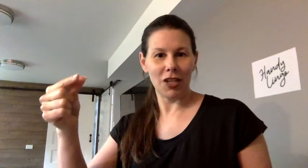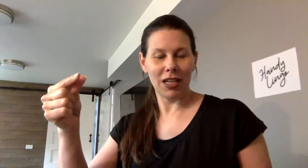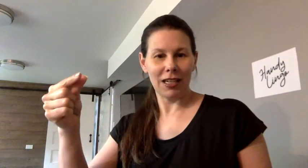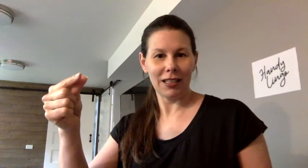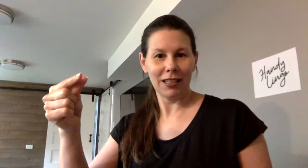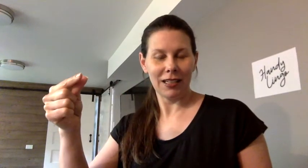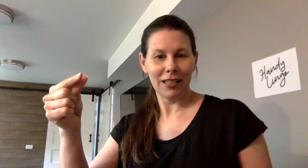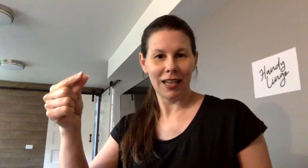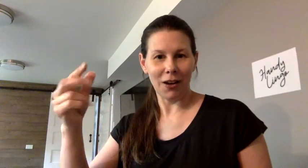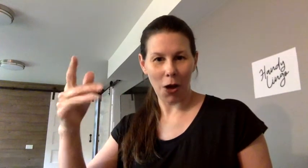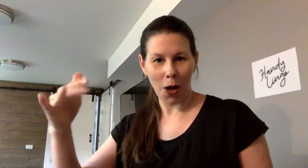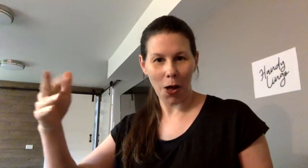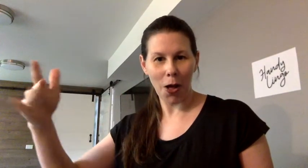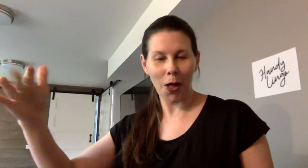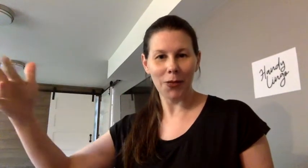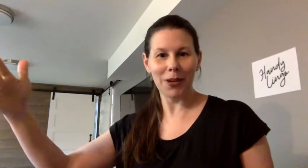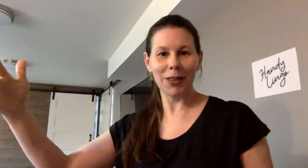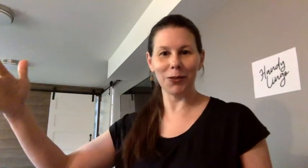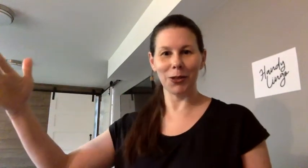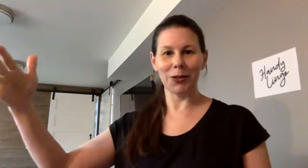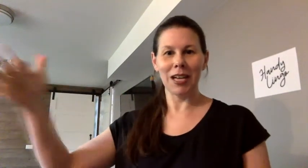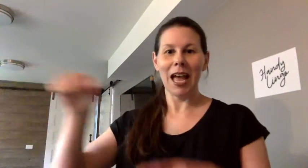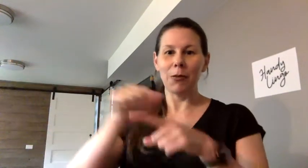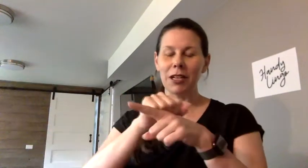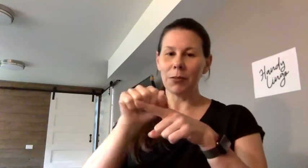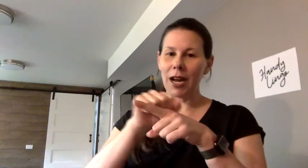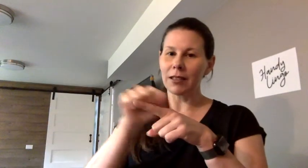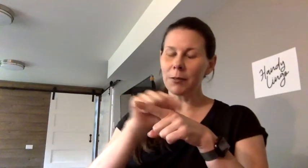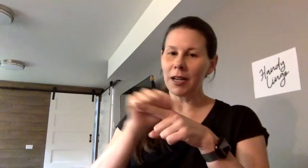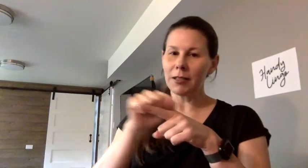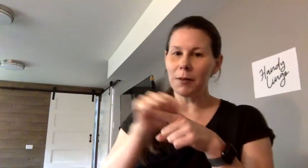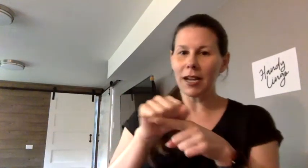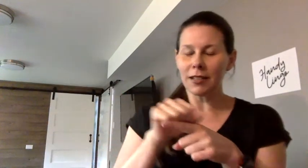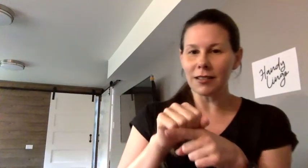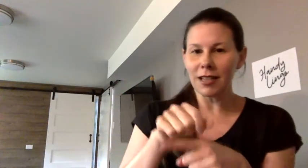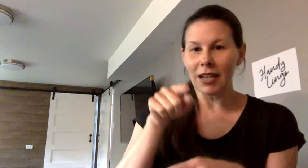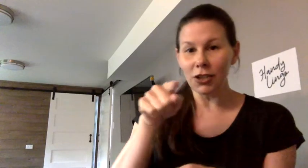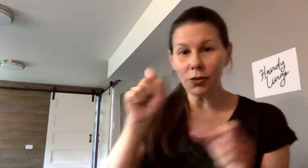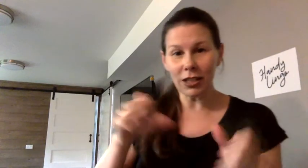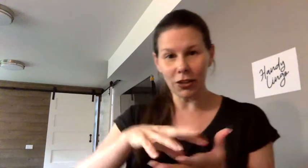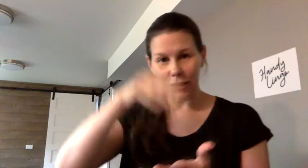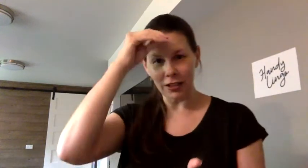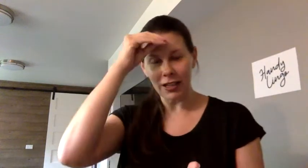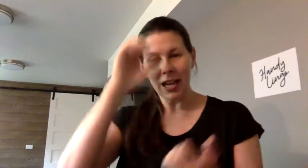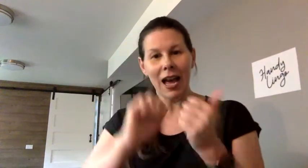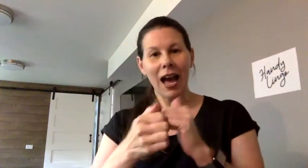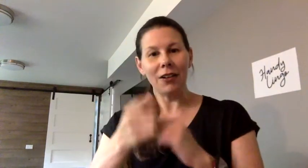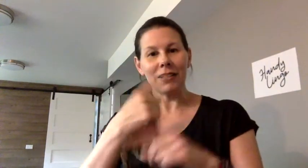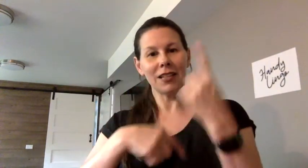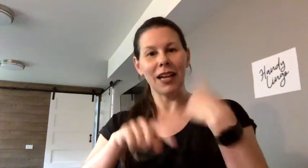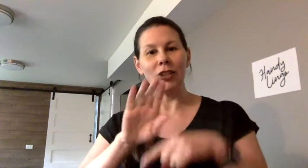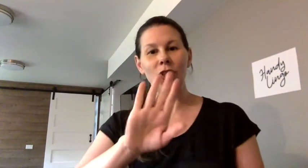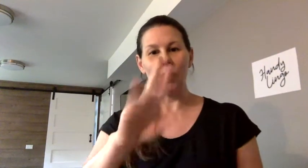G, and all the way through. And we can practice, and you can learn how to sign your